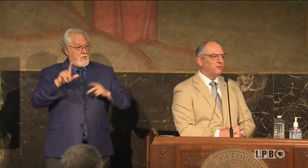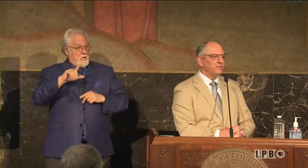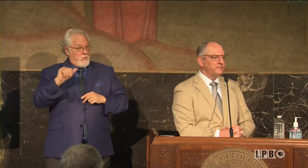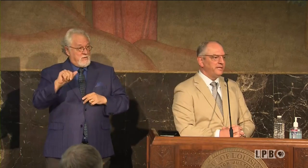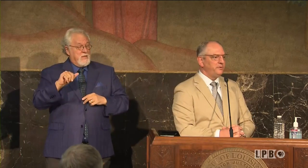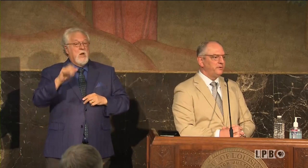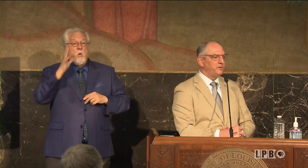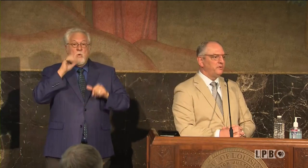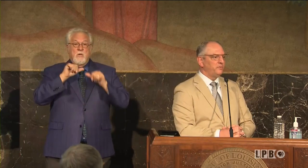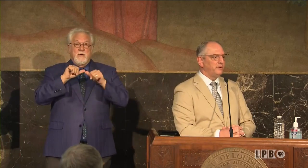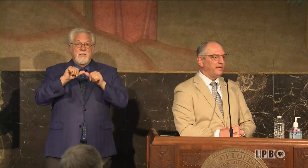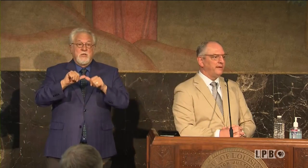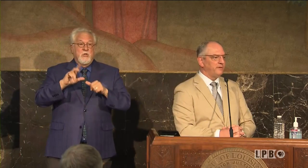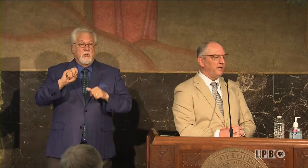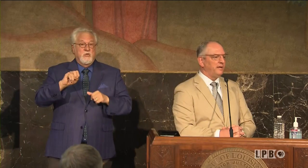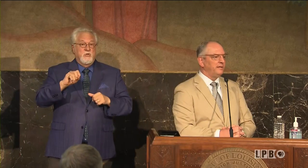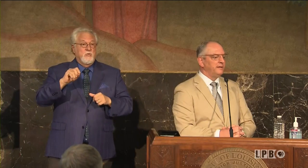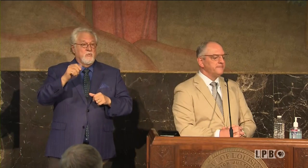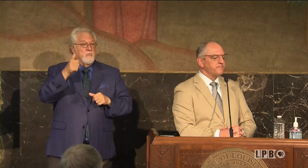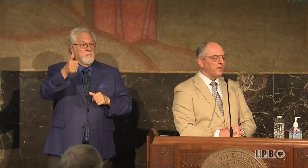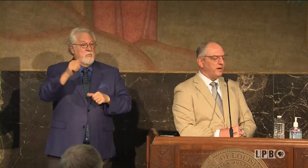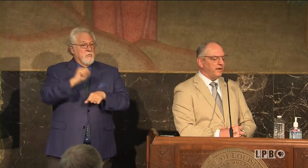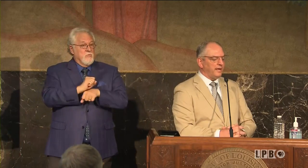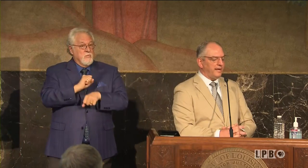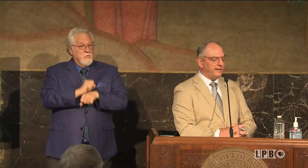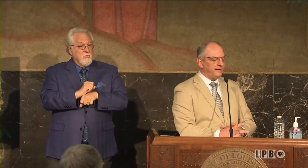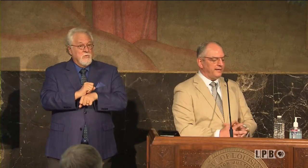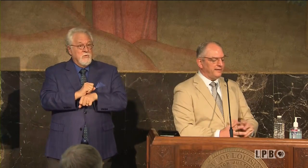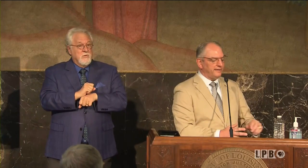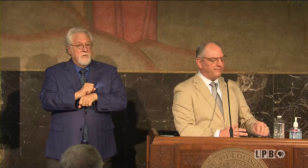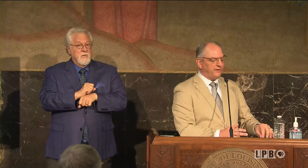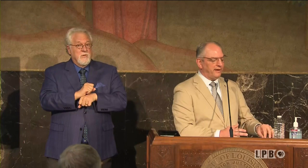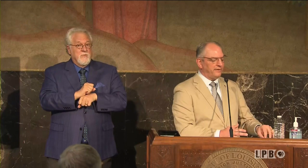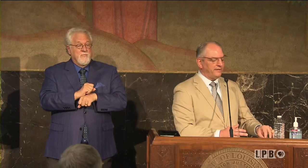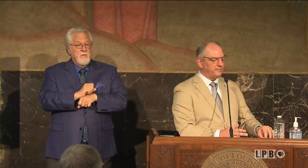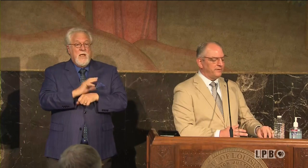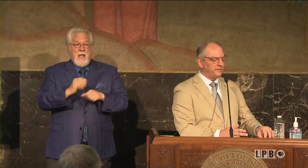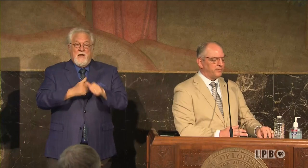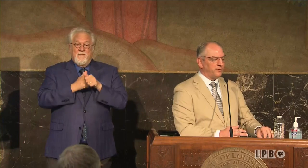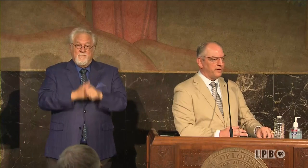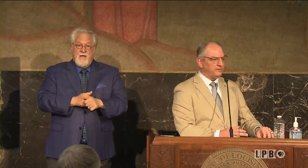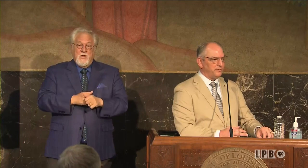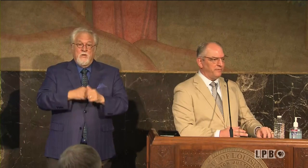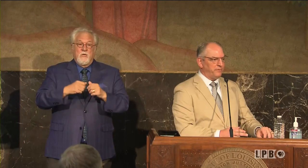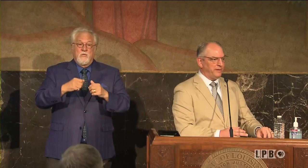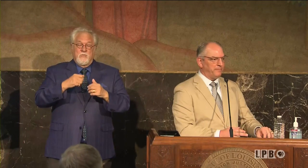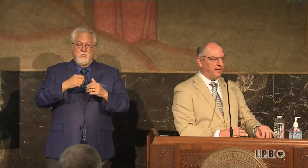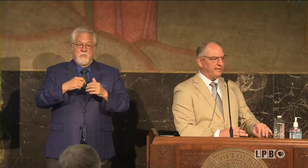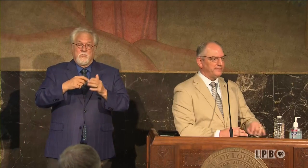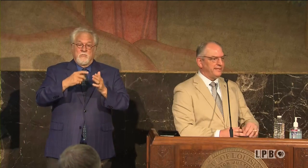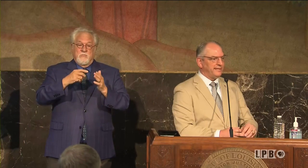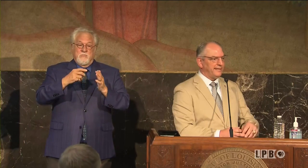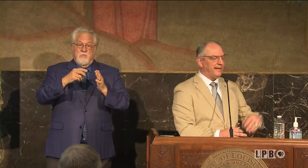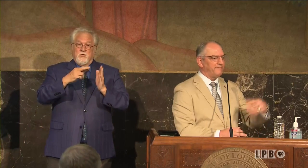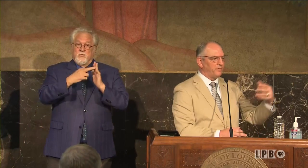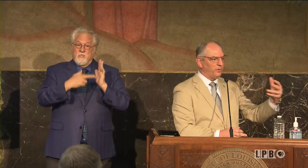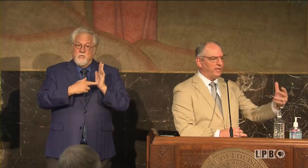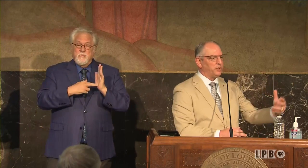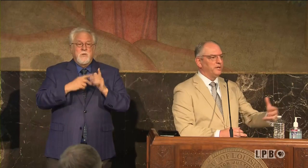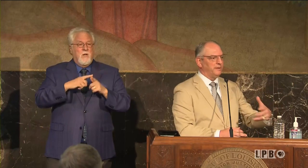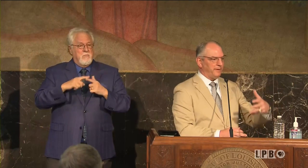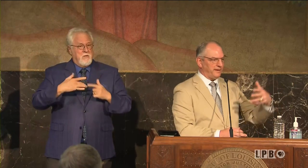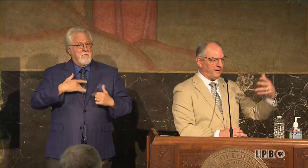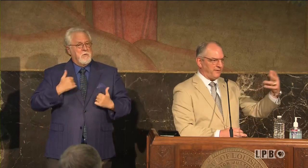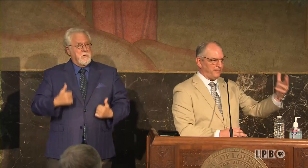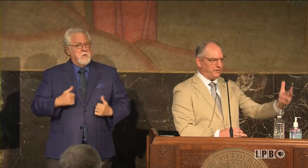will continue to do what they have done and follow these protocols that we put in place, then I feel really